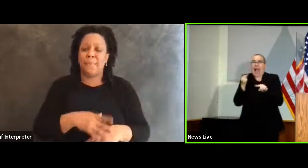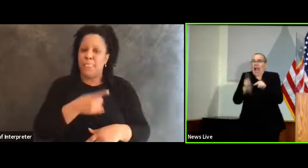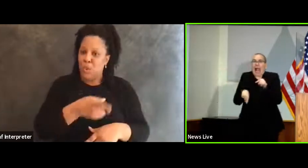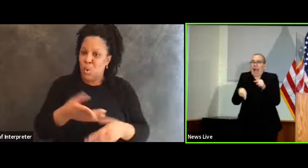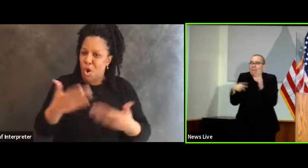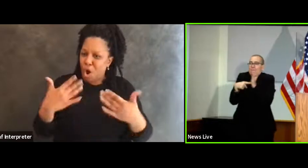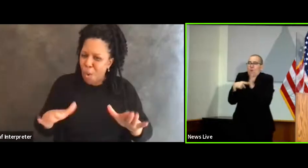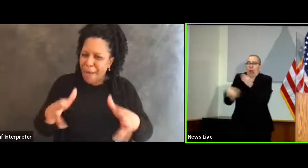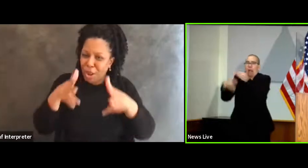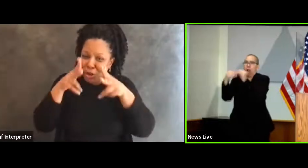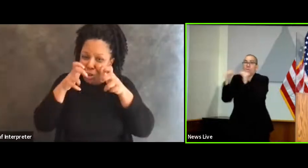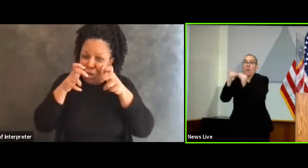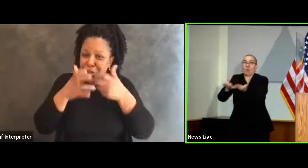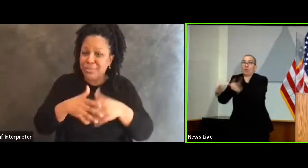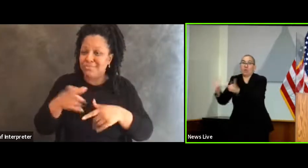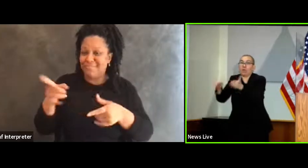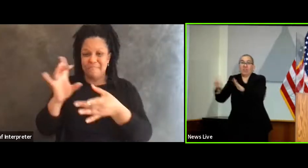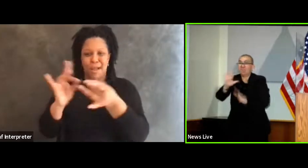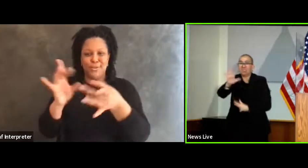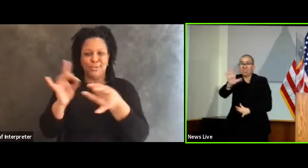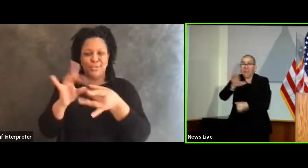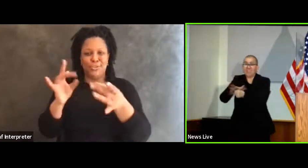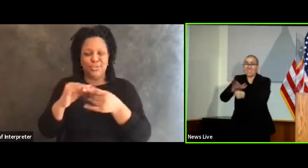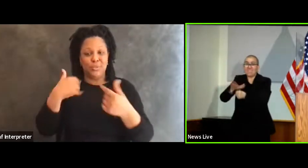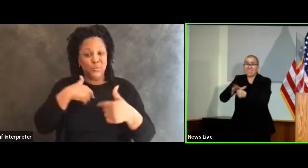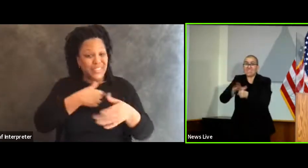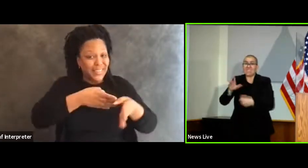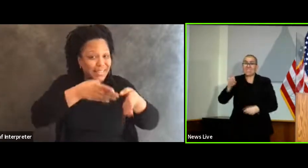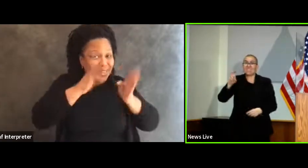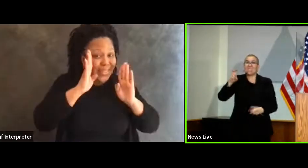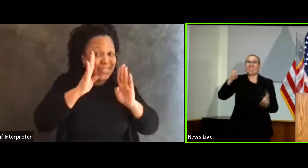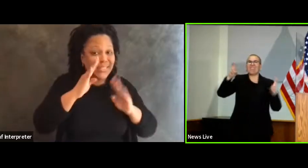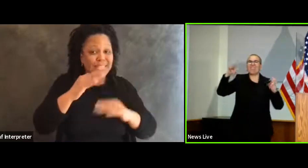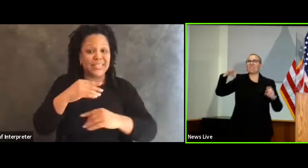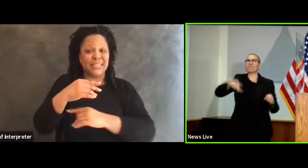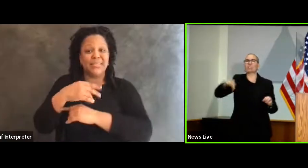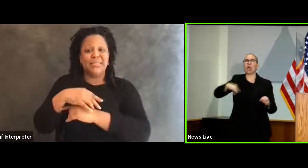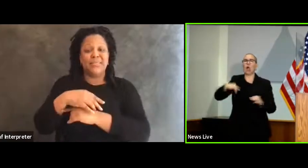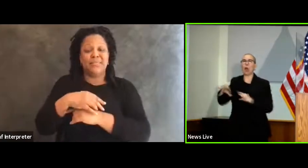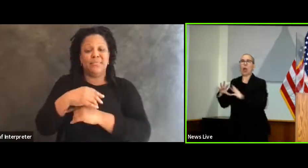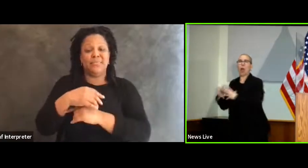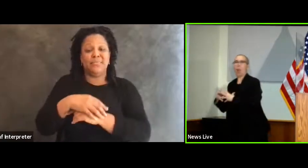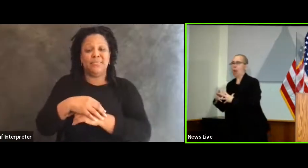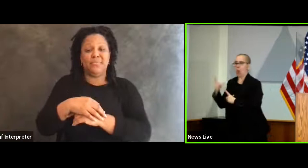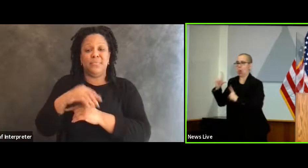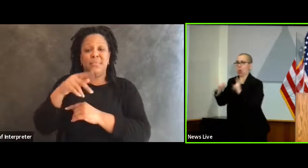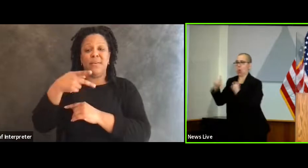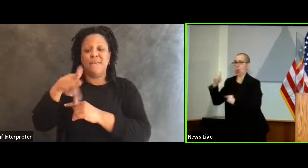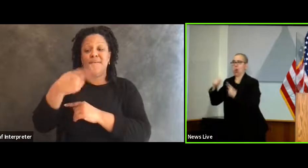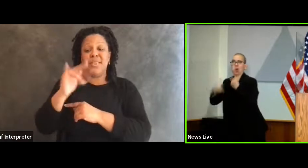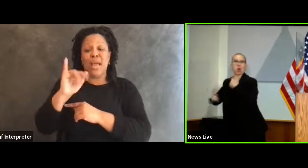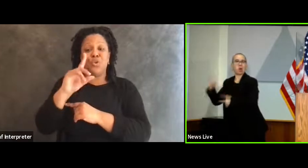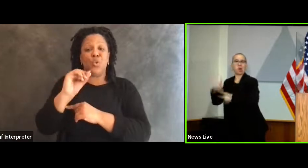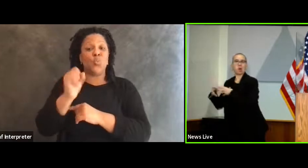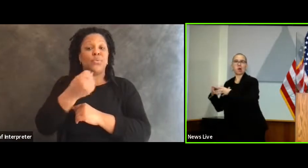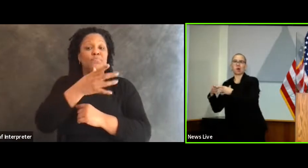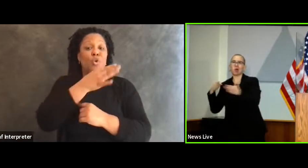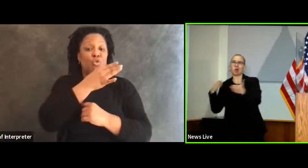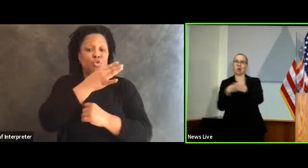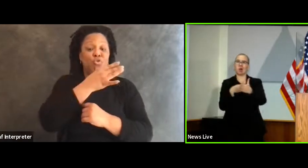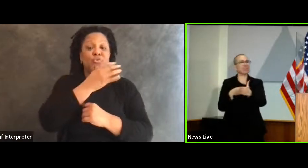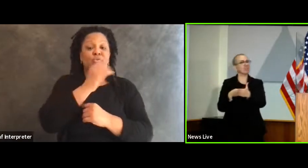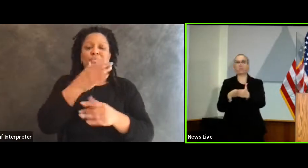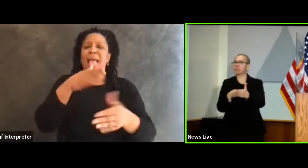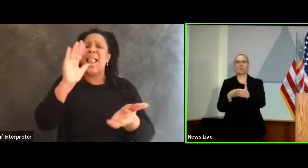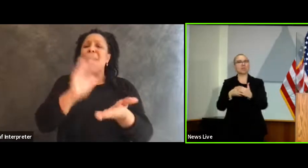think evidence points to that. There was a much better chance we wouldn't have had George Floyd's death or Daunte Wright. So I think, again, anything that they